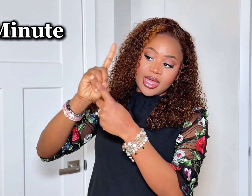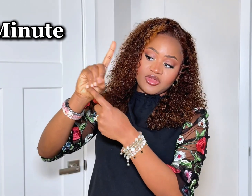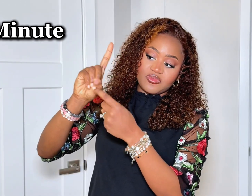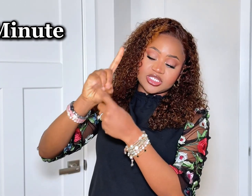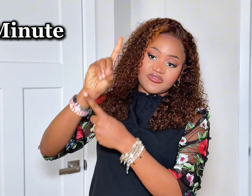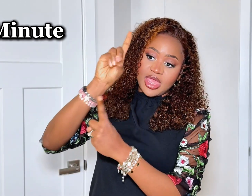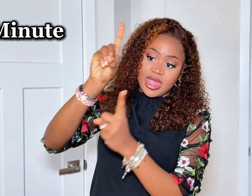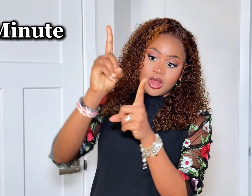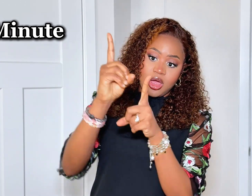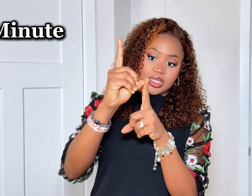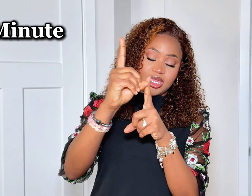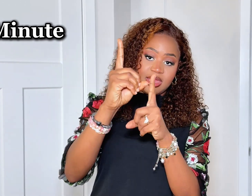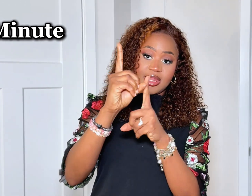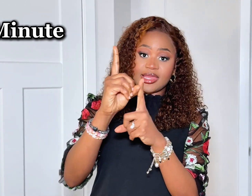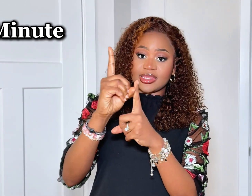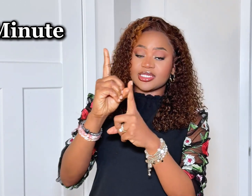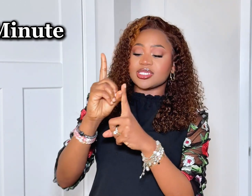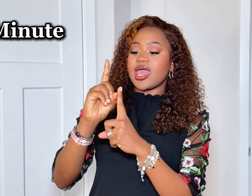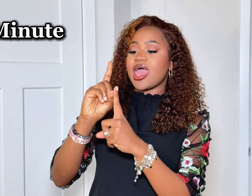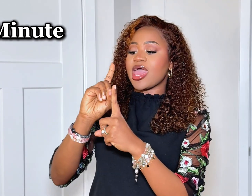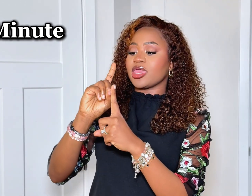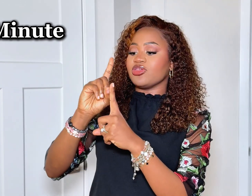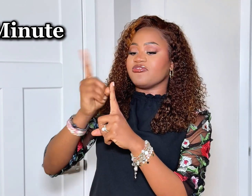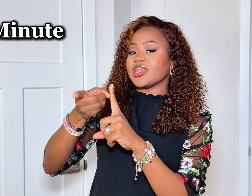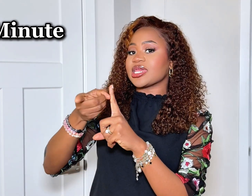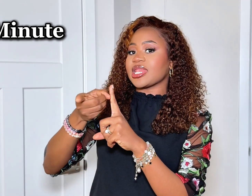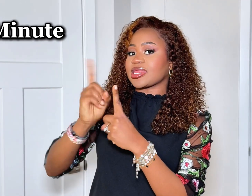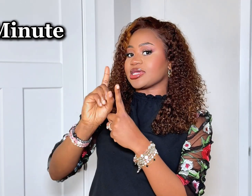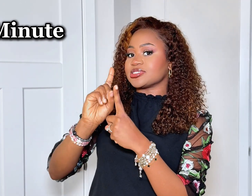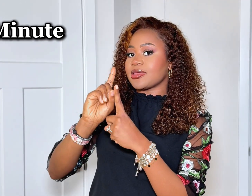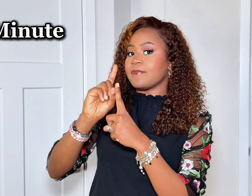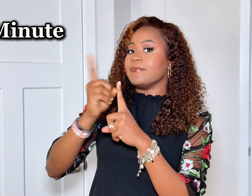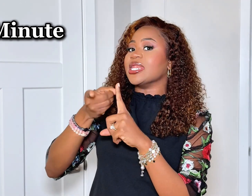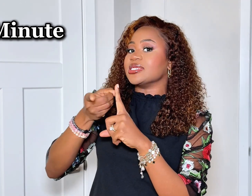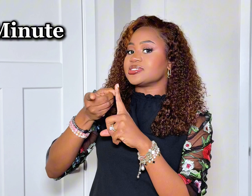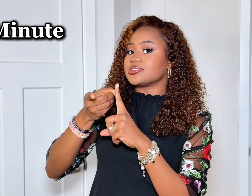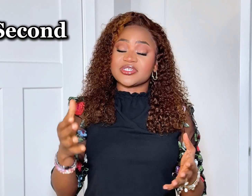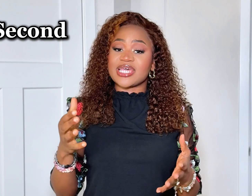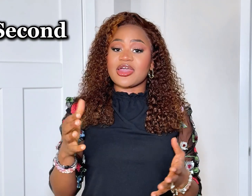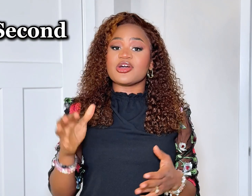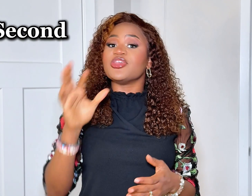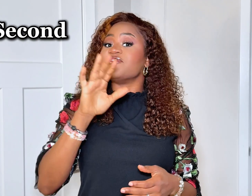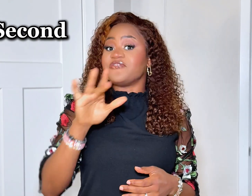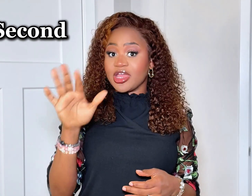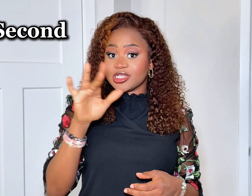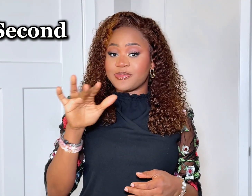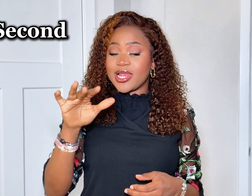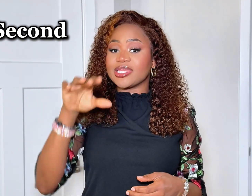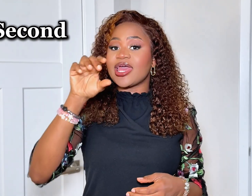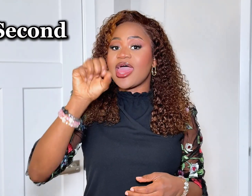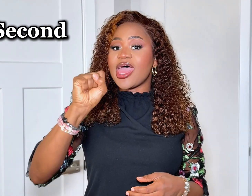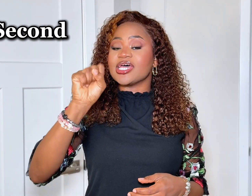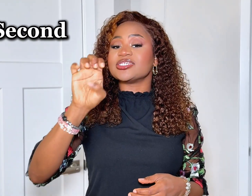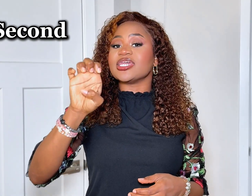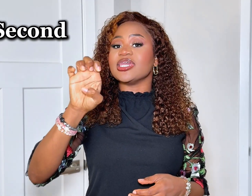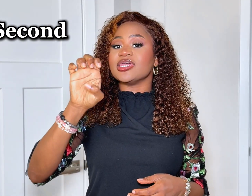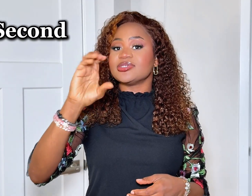the rest of the hand on here like this, and you flick it like this. Minutes. For second, you finger spell it.